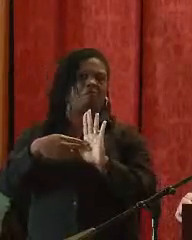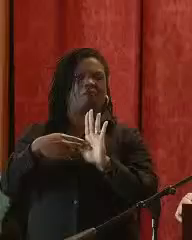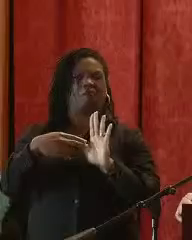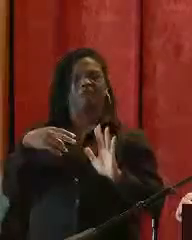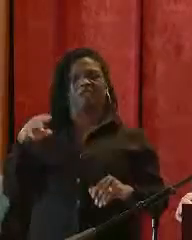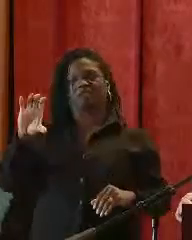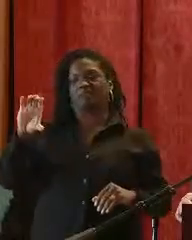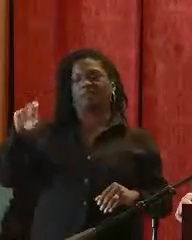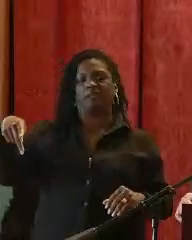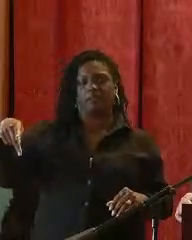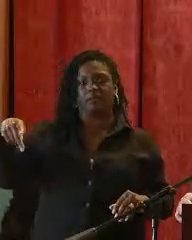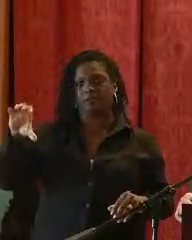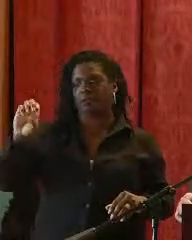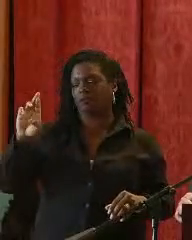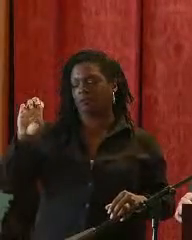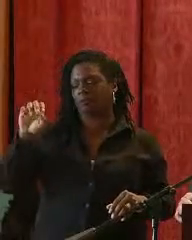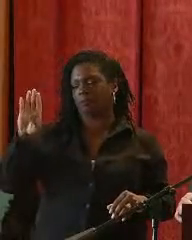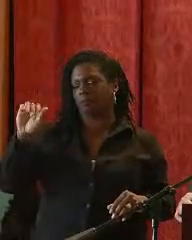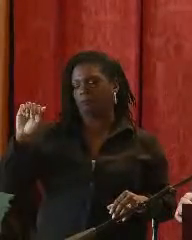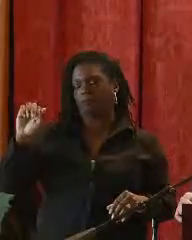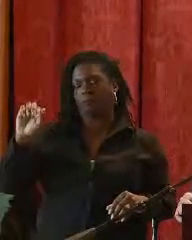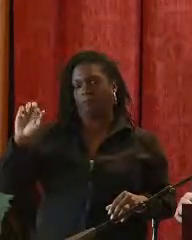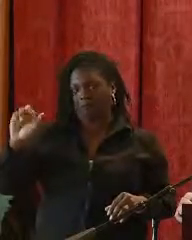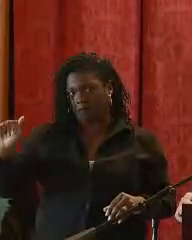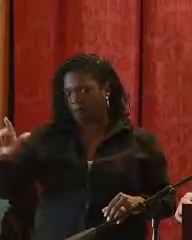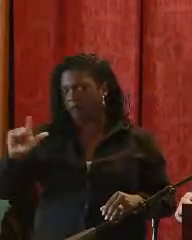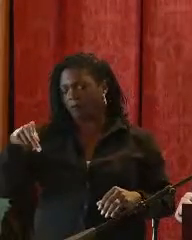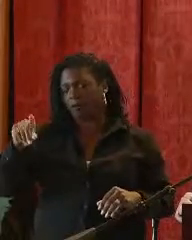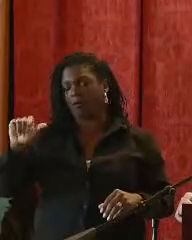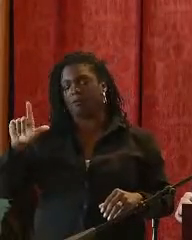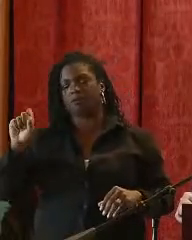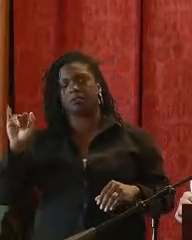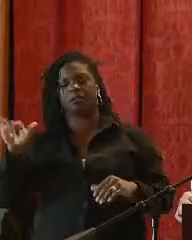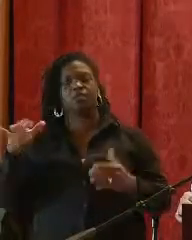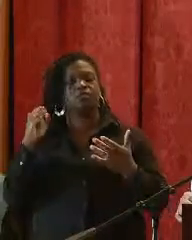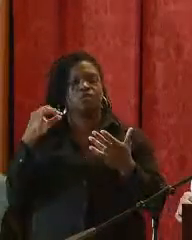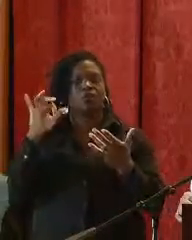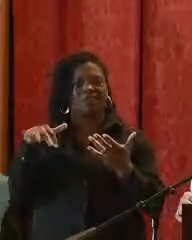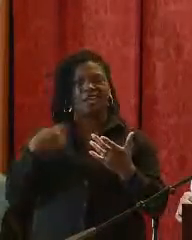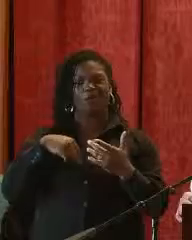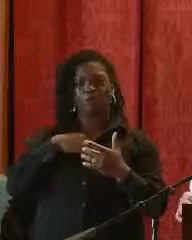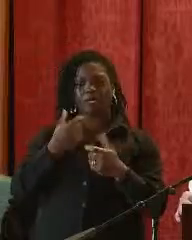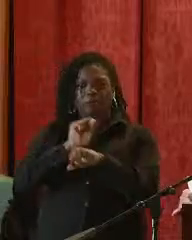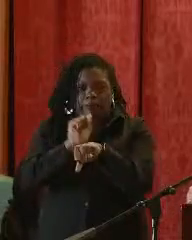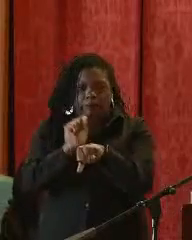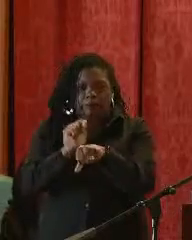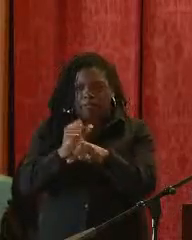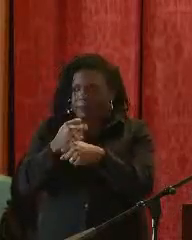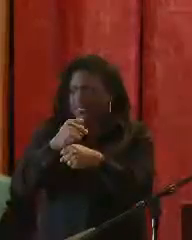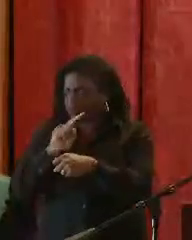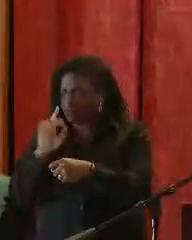needed us to know what we could do to help them so that their educational and life opportunities were not compromised.